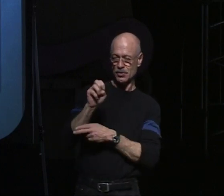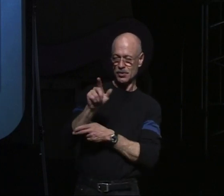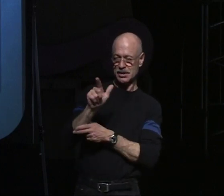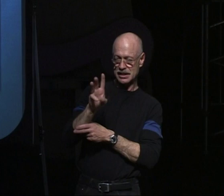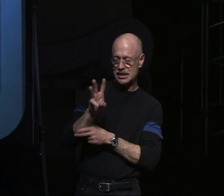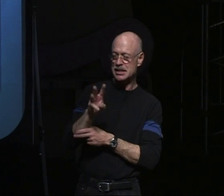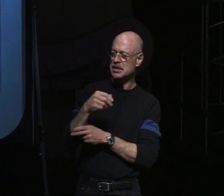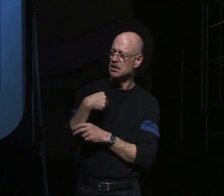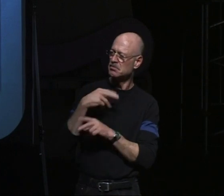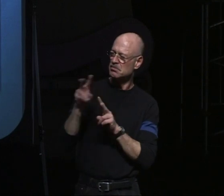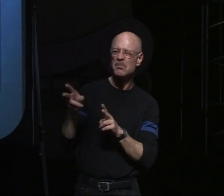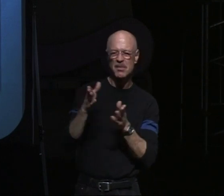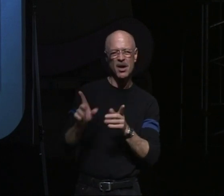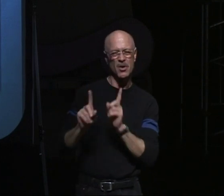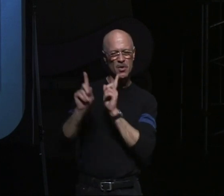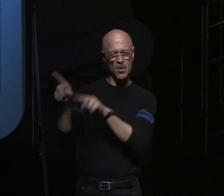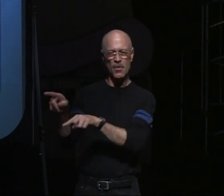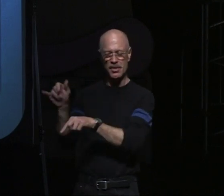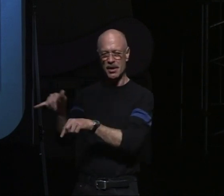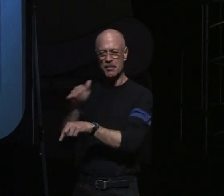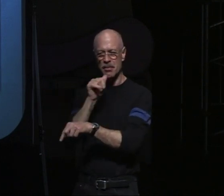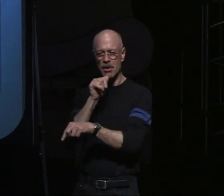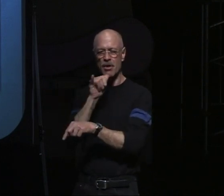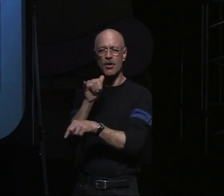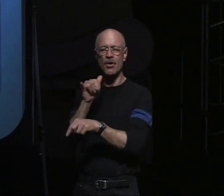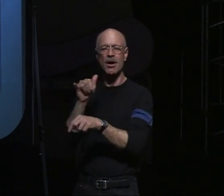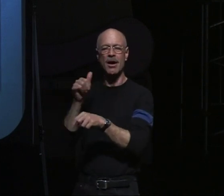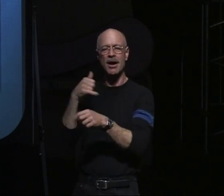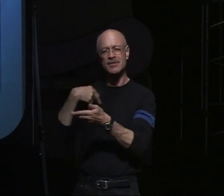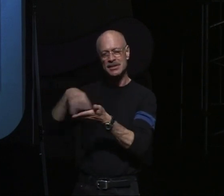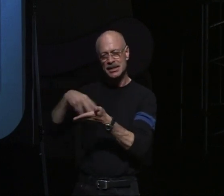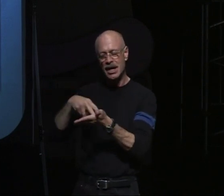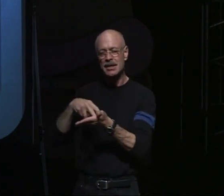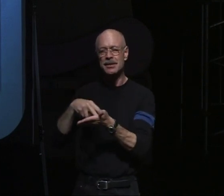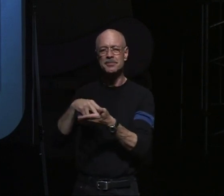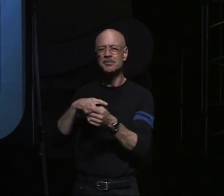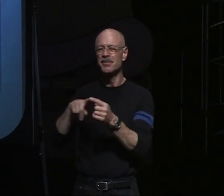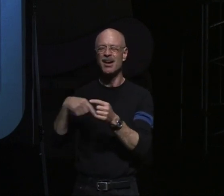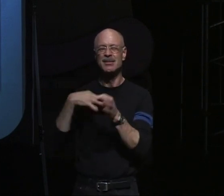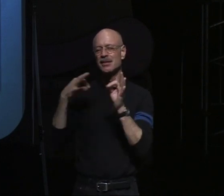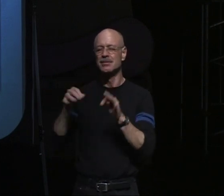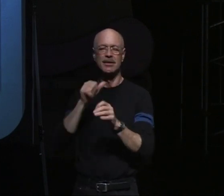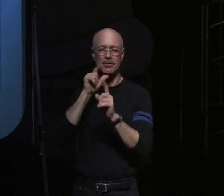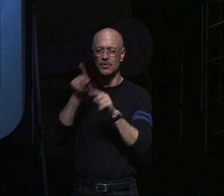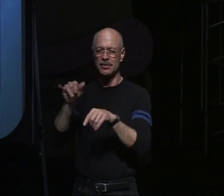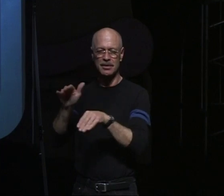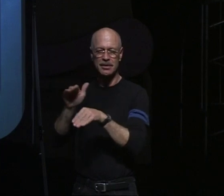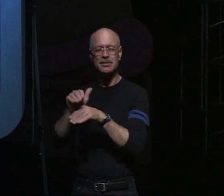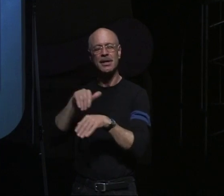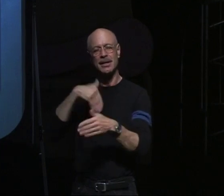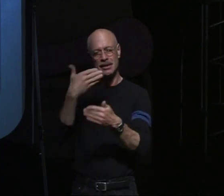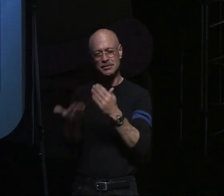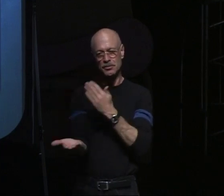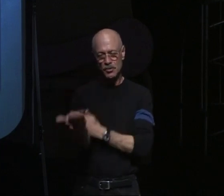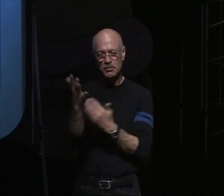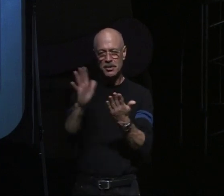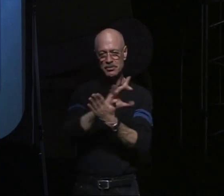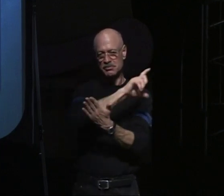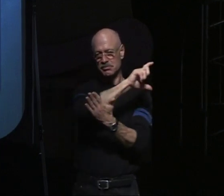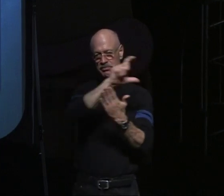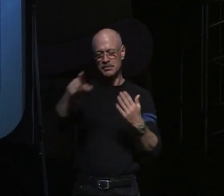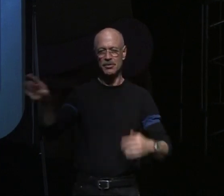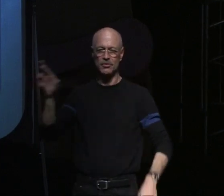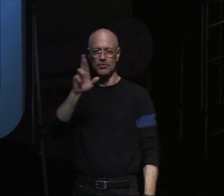well, it just happened to be on my birthday that I went to that bar. And it was a dance club as